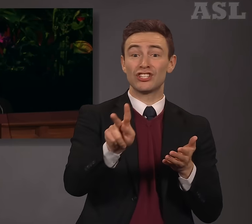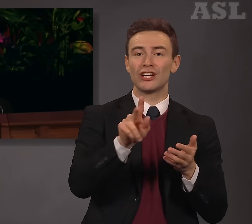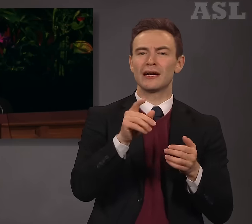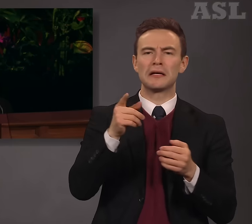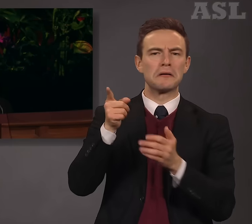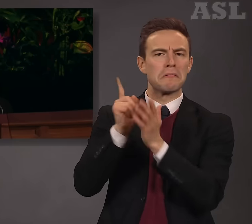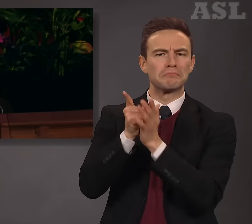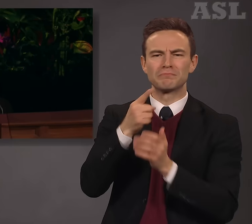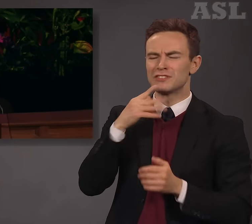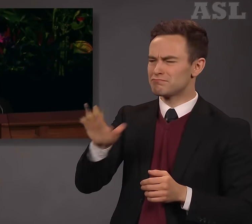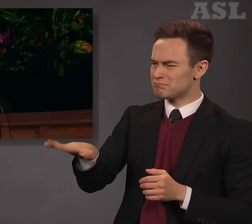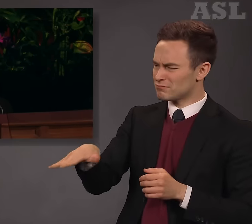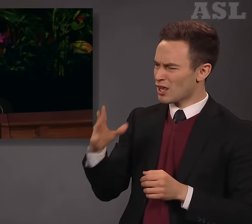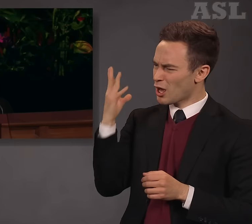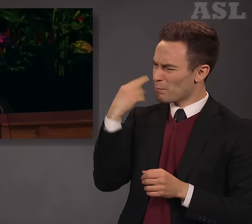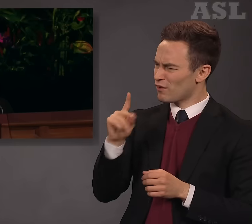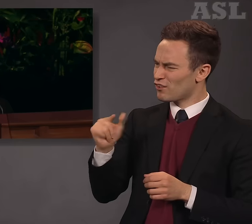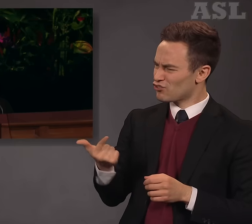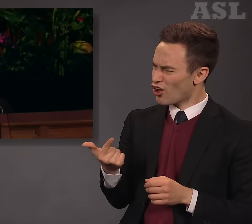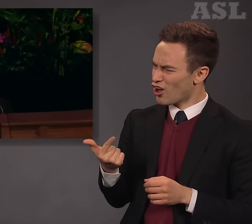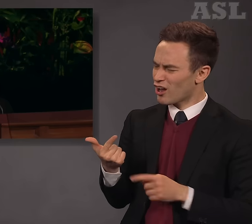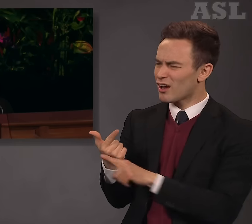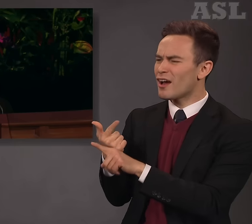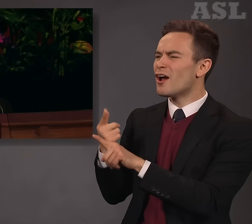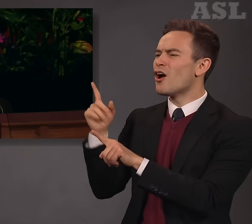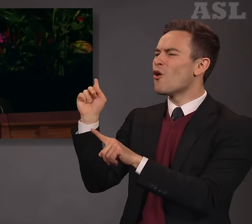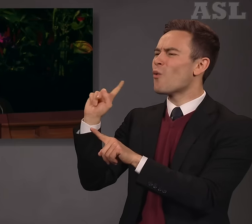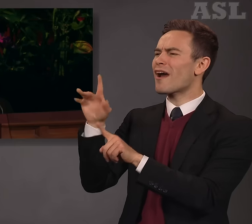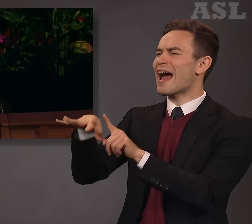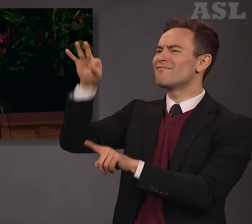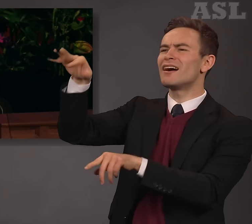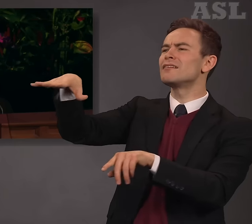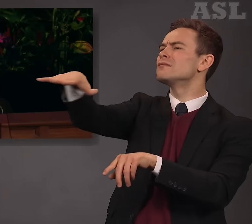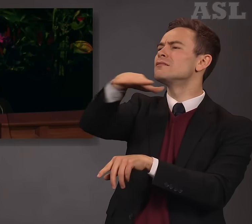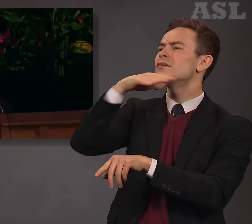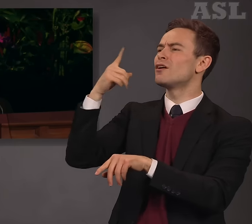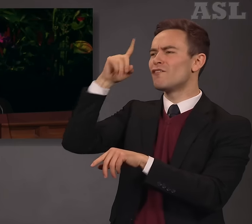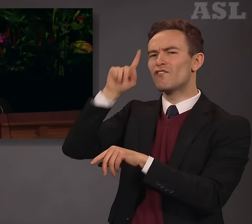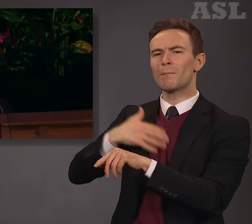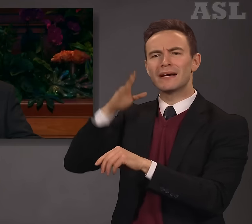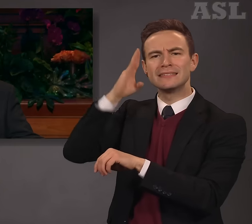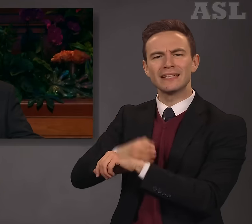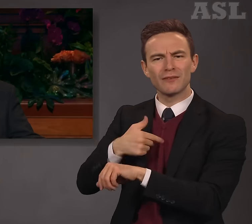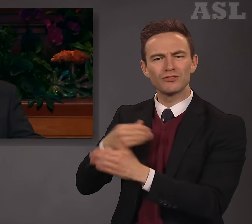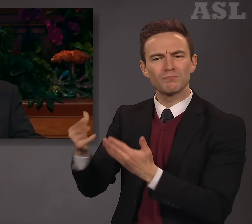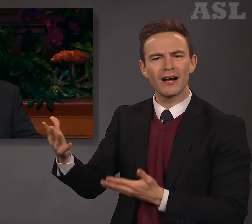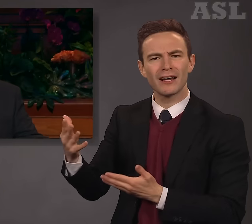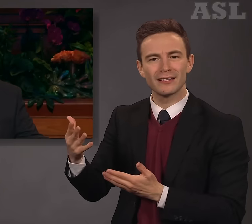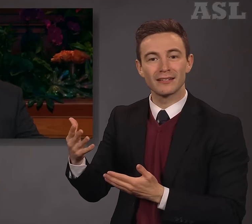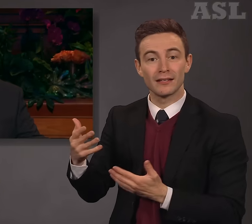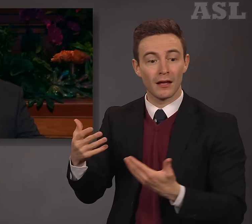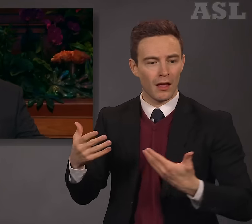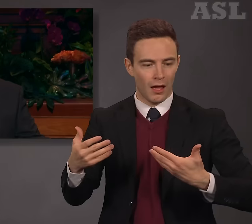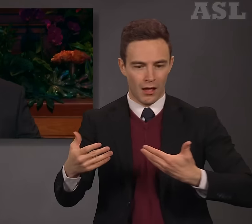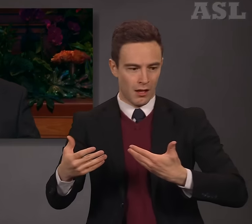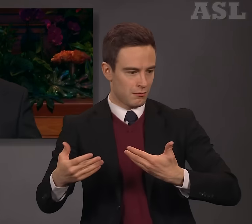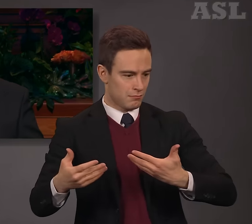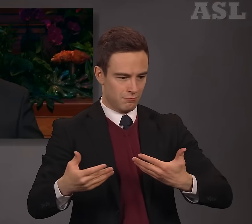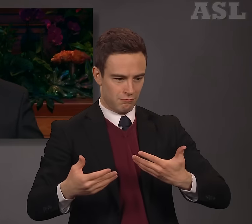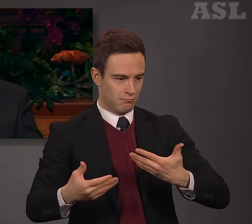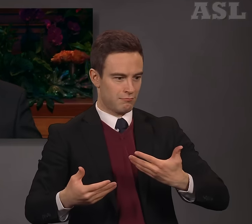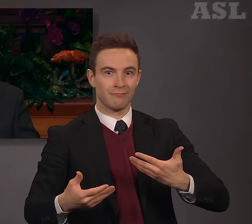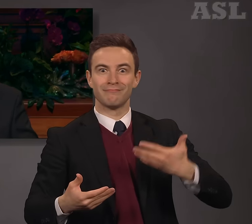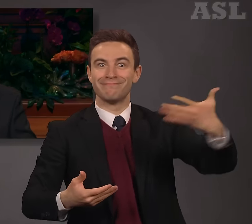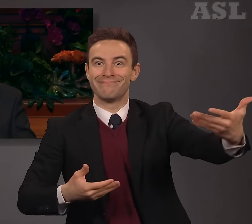you have. Where could I find one like that for my son?" "It's for you," we immediately